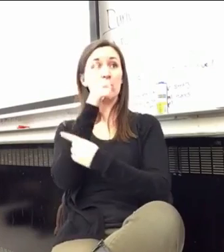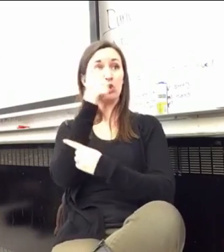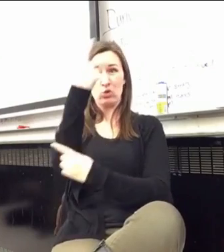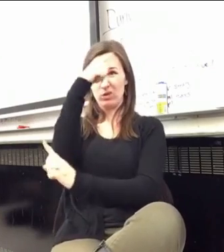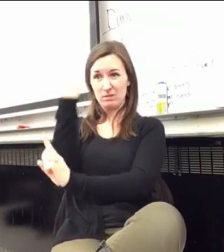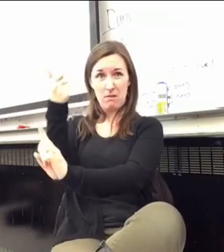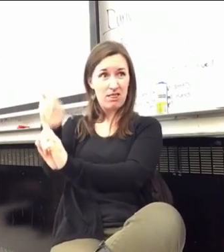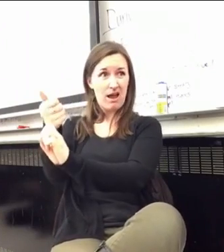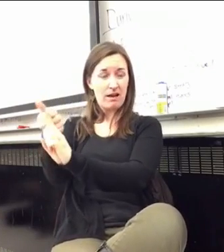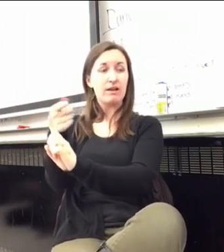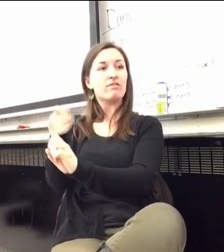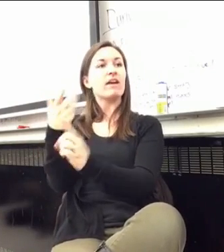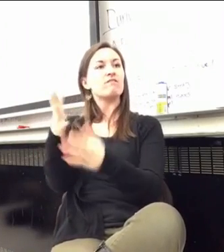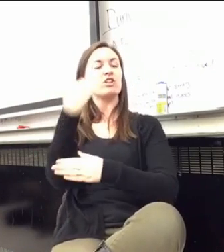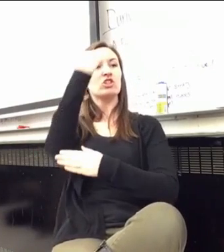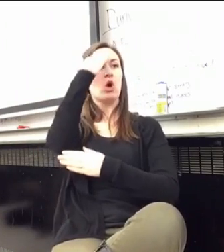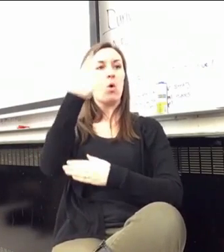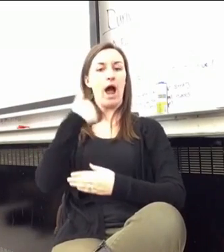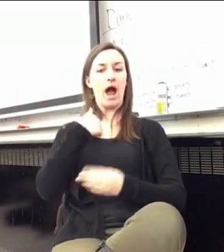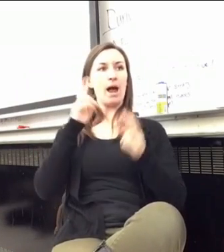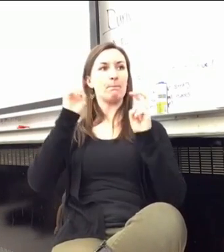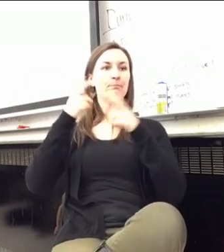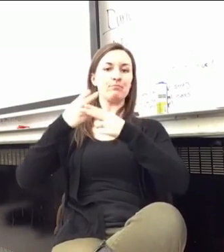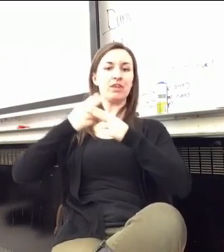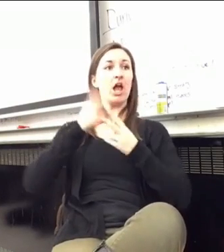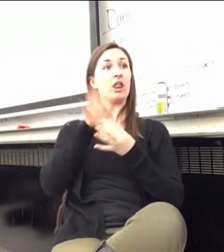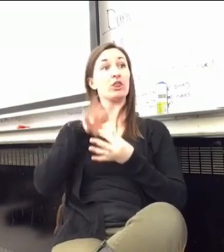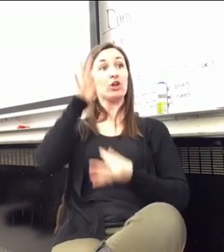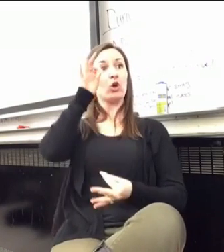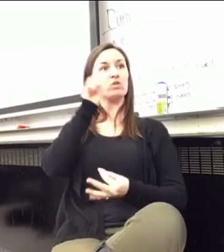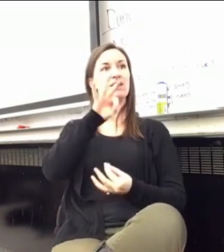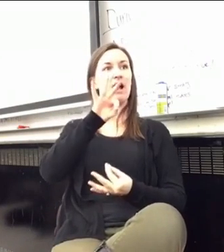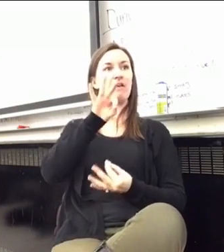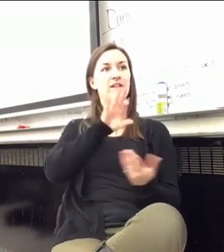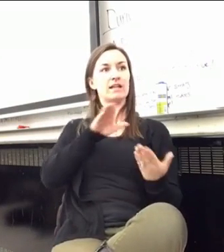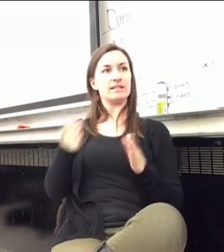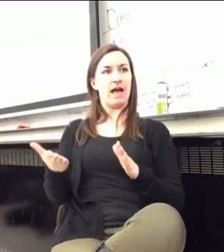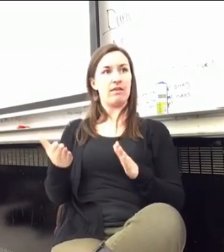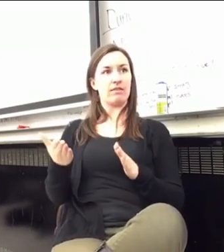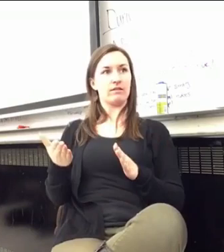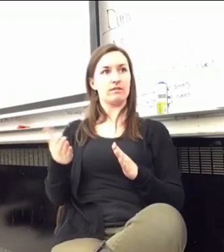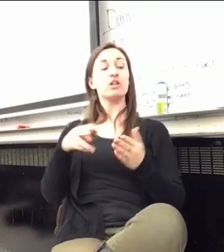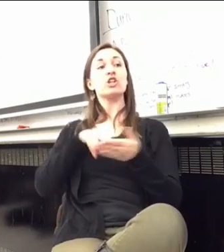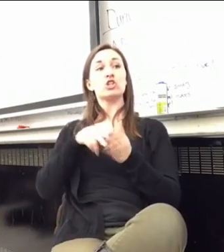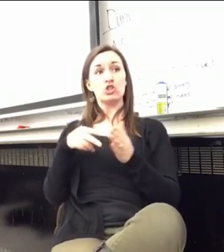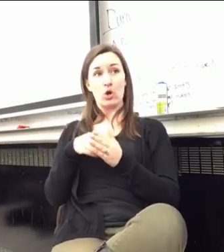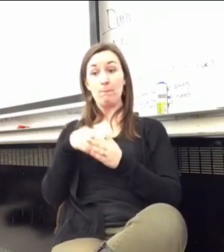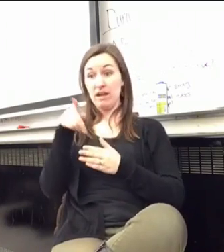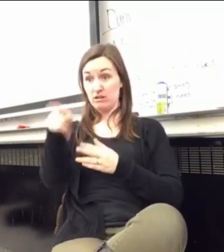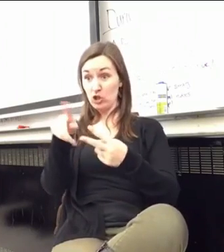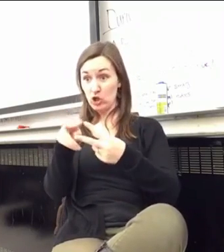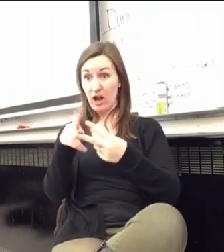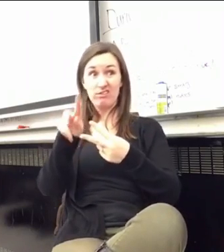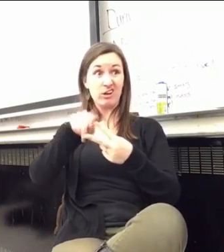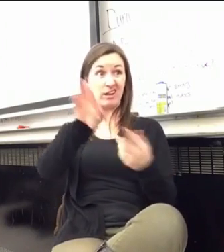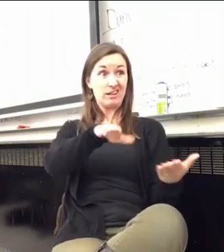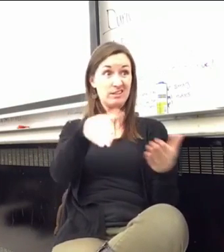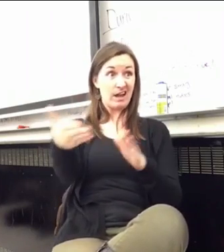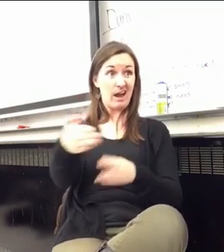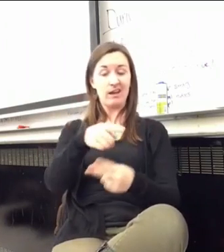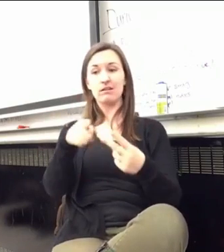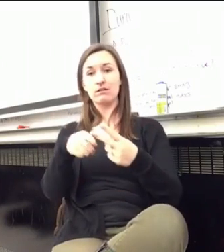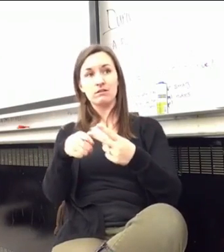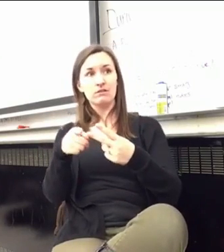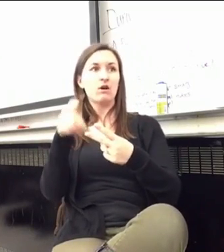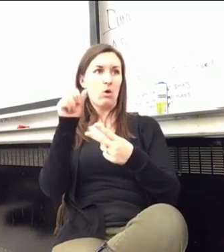they would know that you are the ghost of death and that they are going to die or be severely injured soon. Make sure you're staying off your cell phones, by the way. This is quite a large amount of your